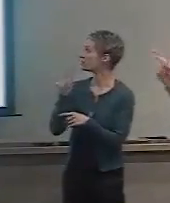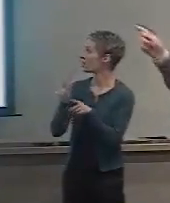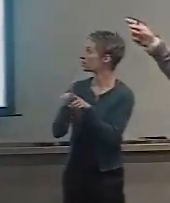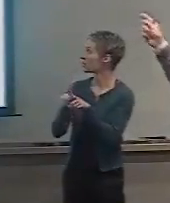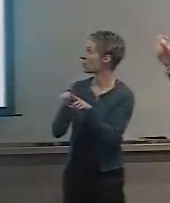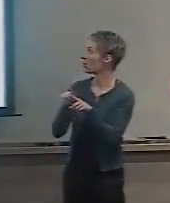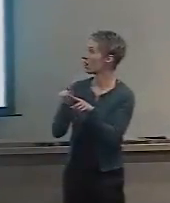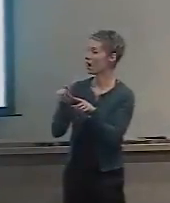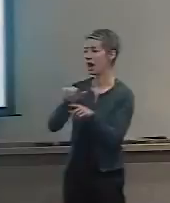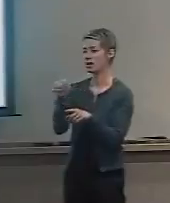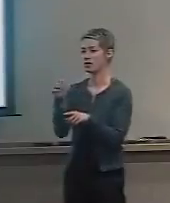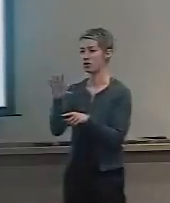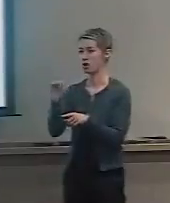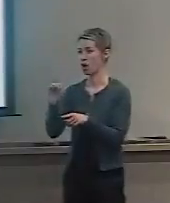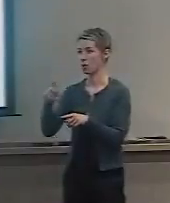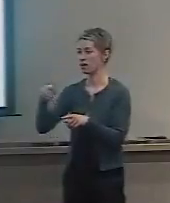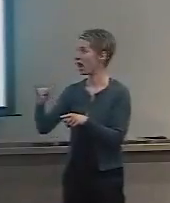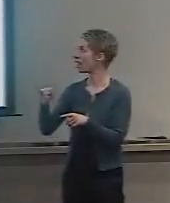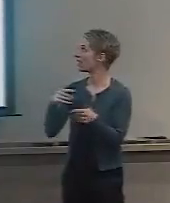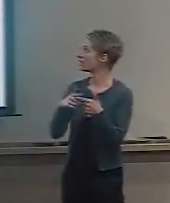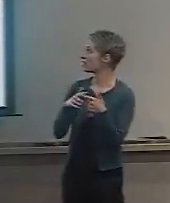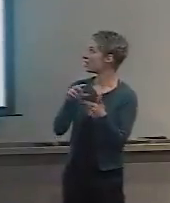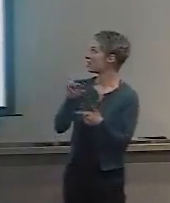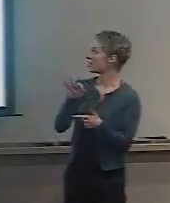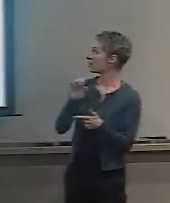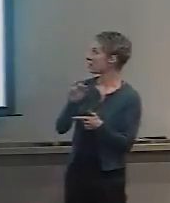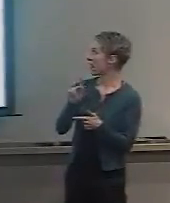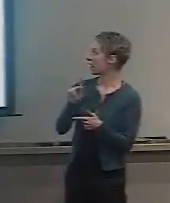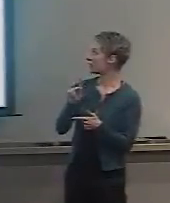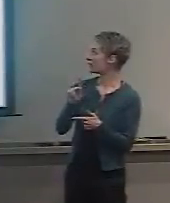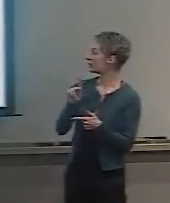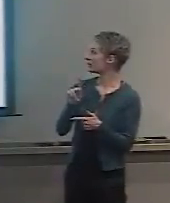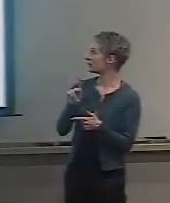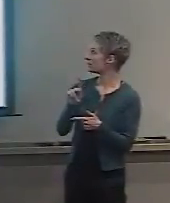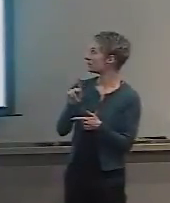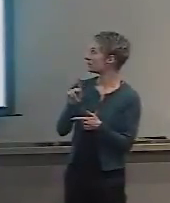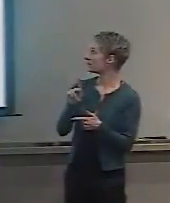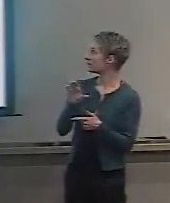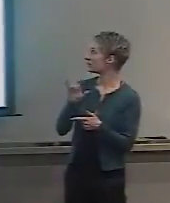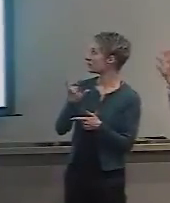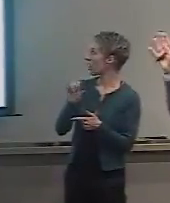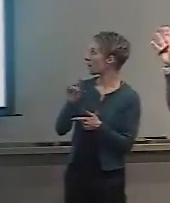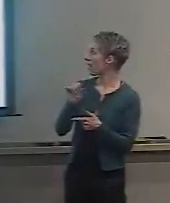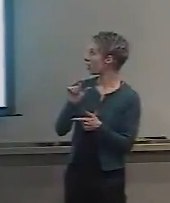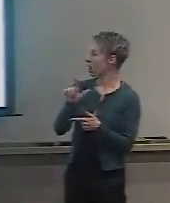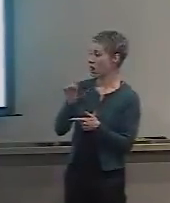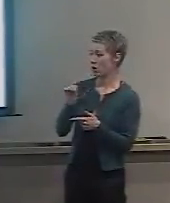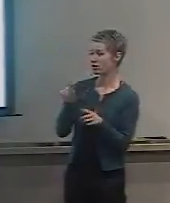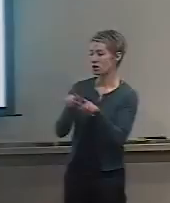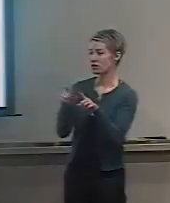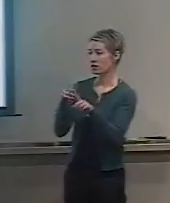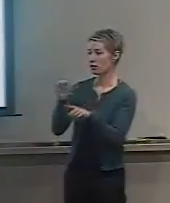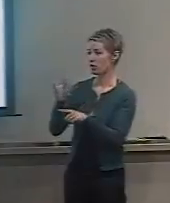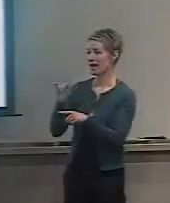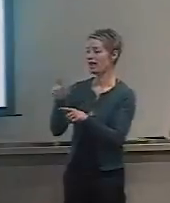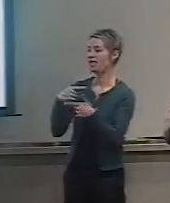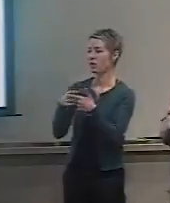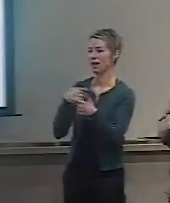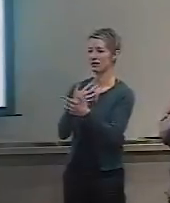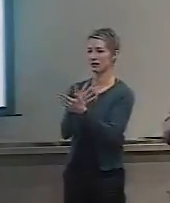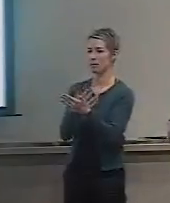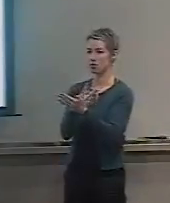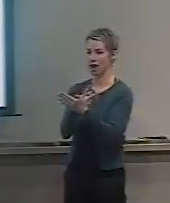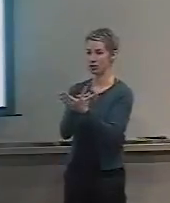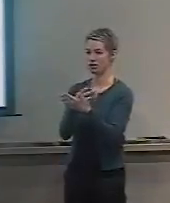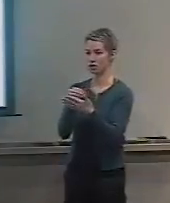And Frank C.R. Mello is also at Cornell. And then we have a bunch of graduate students working